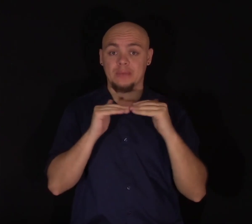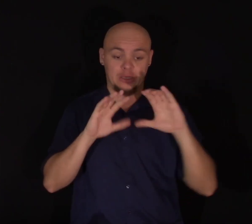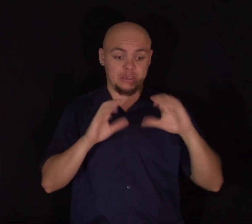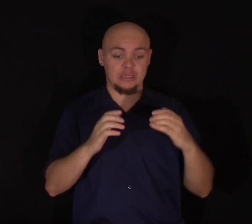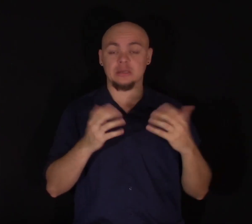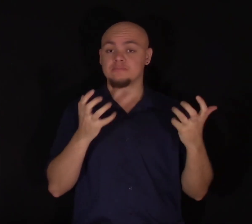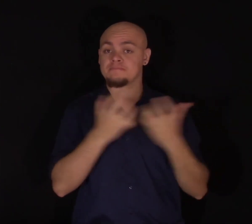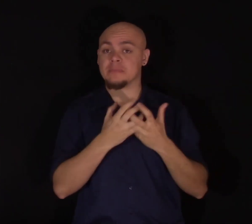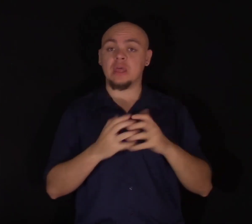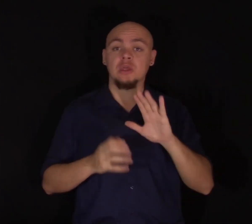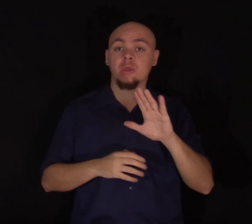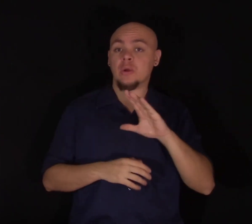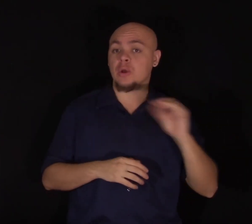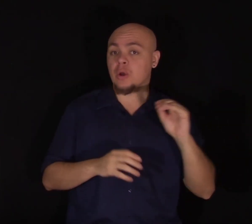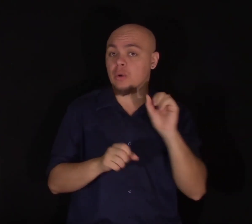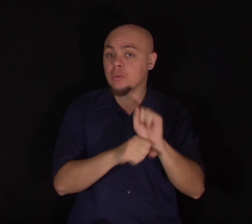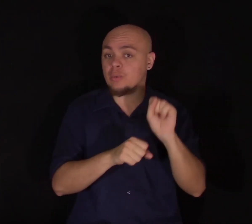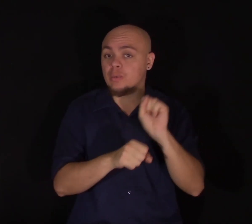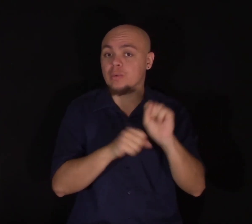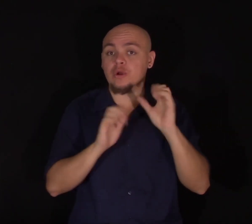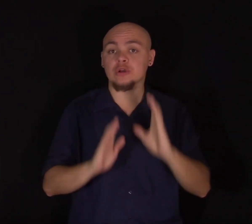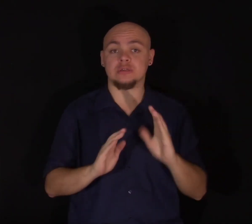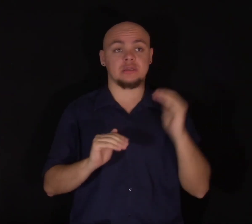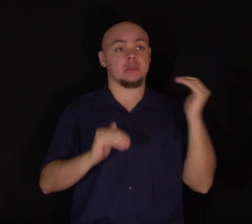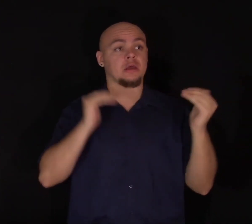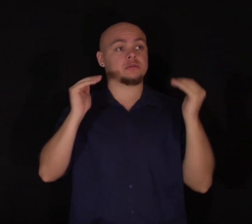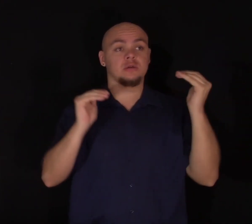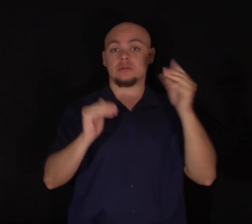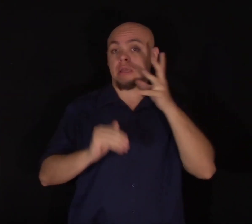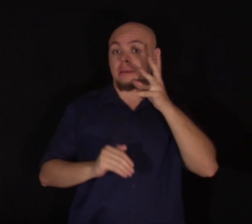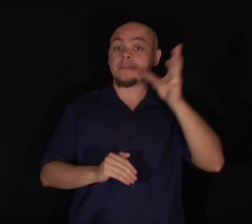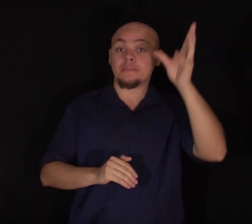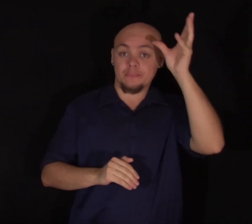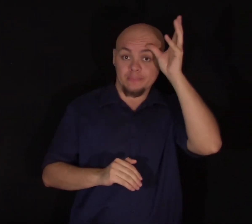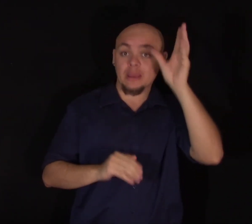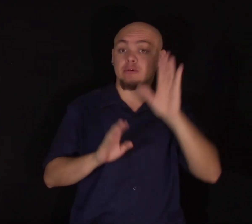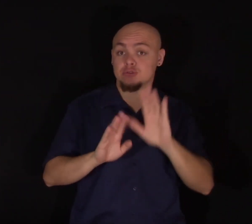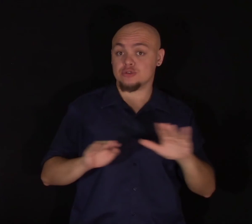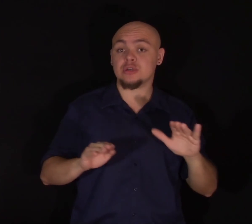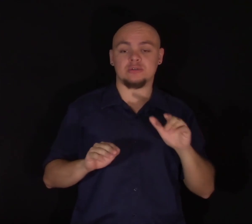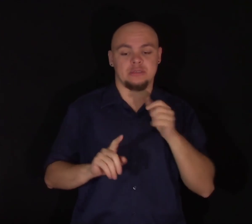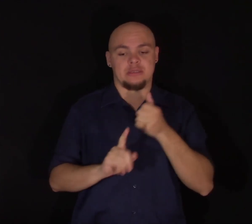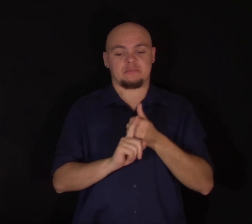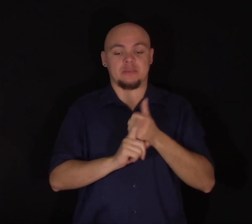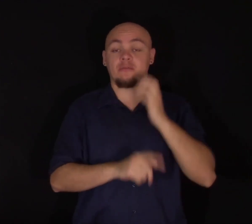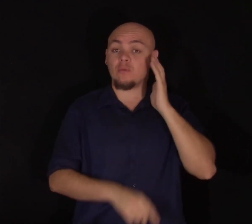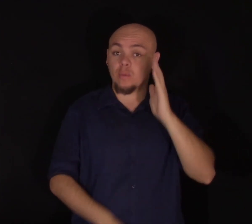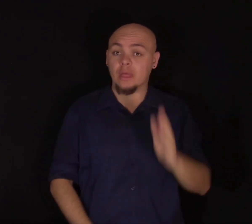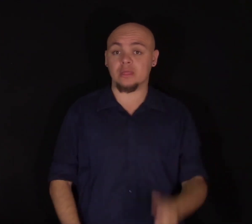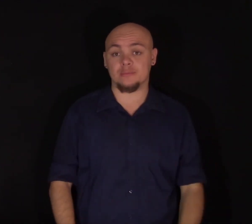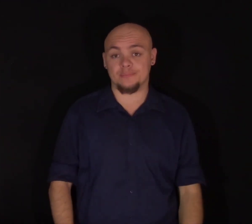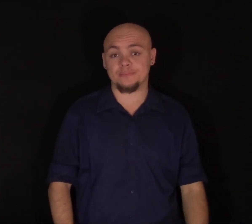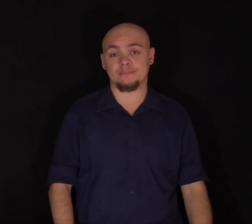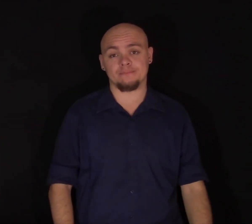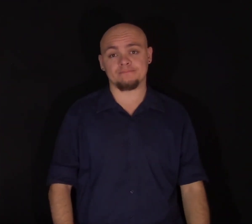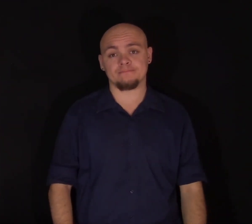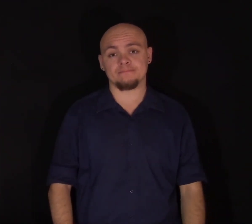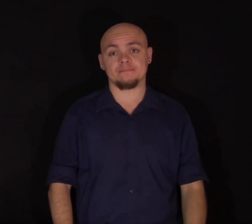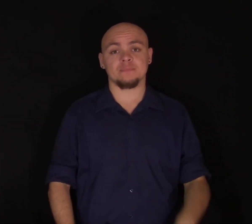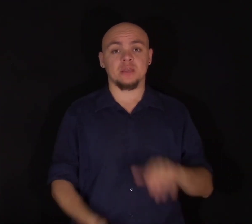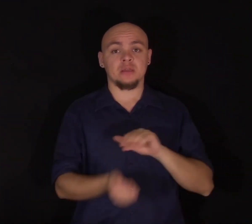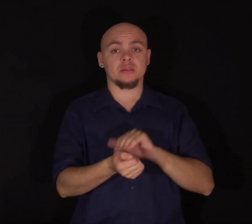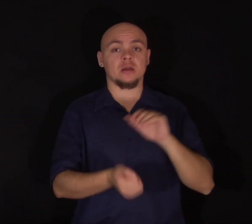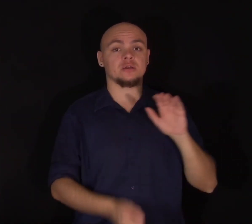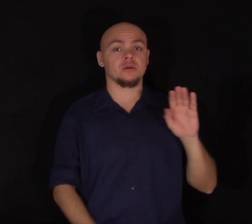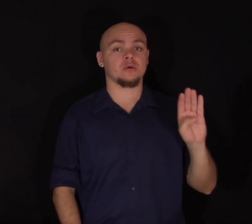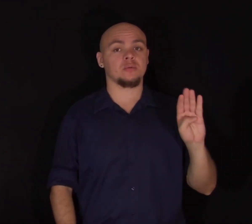be your coworkers. And they grow up to be adults who will parent children themselves. Dr. Bruce Perry